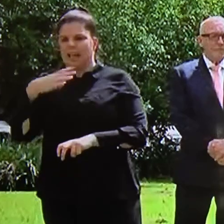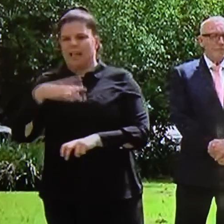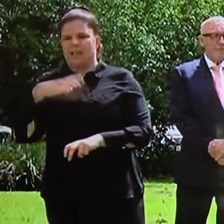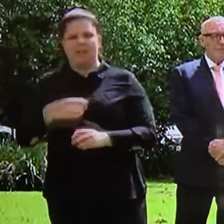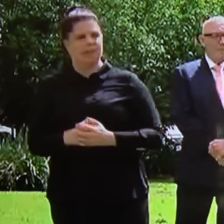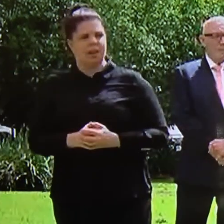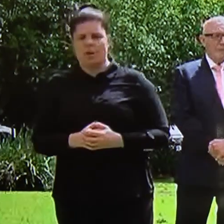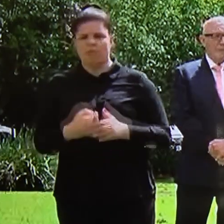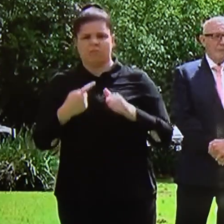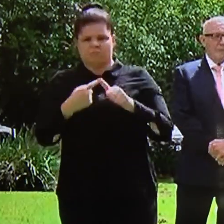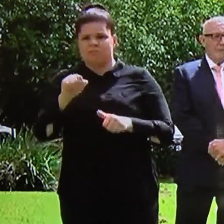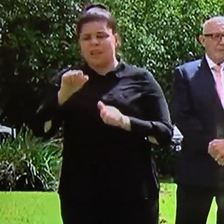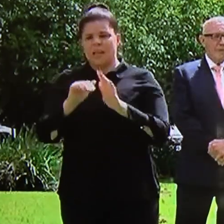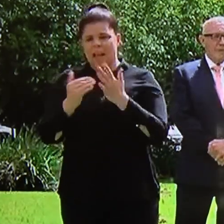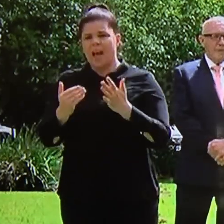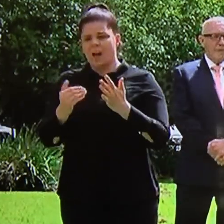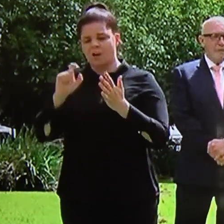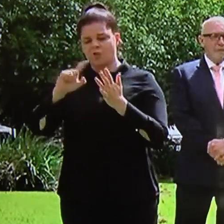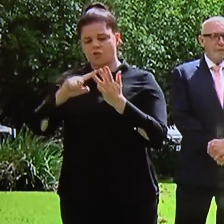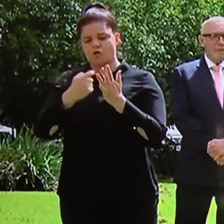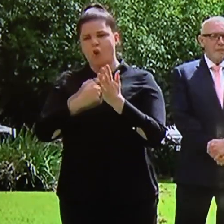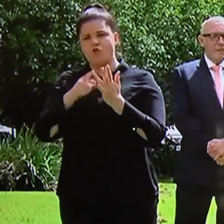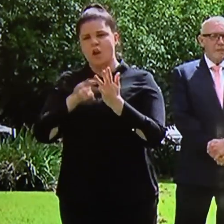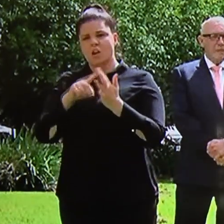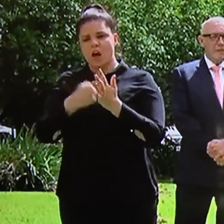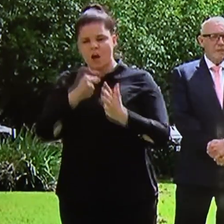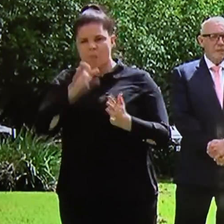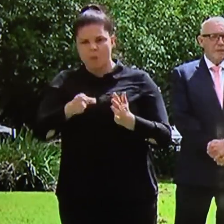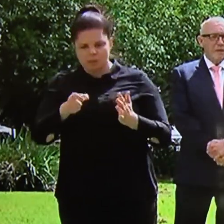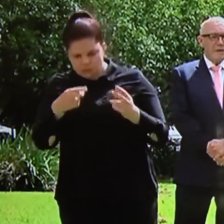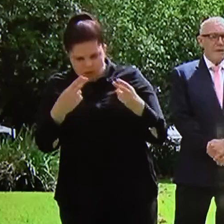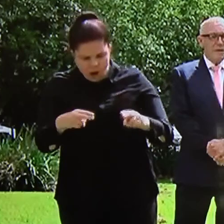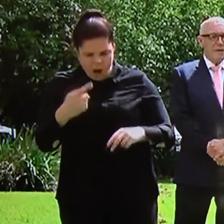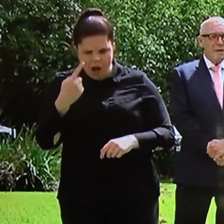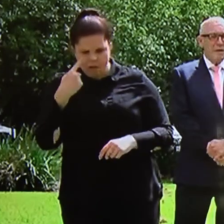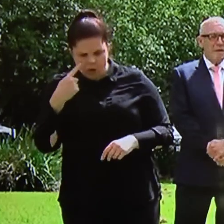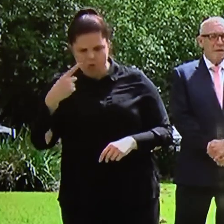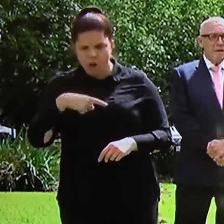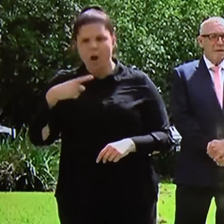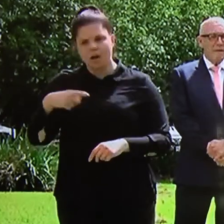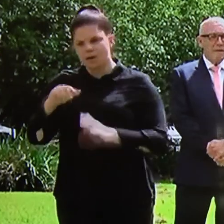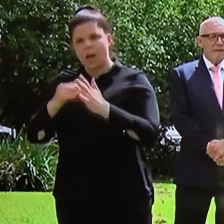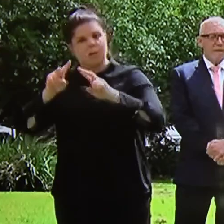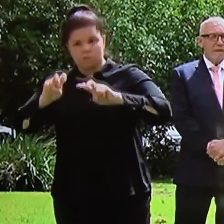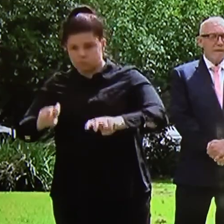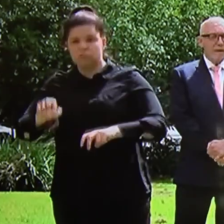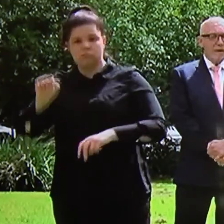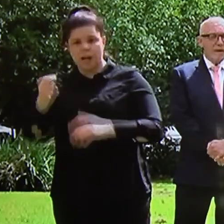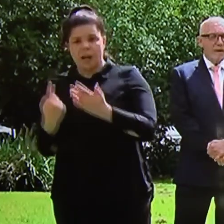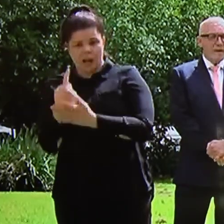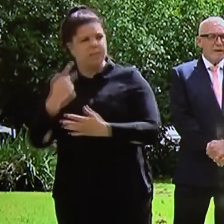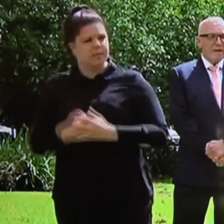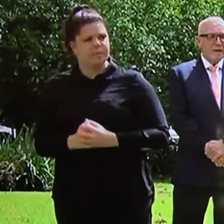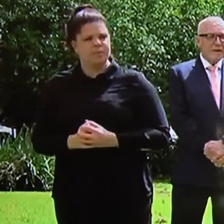now because the coroner is looking at those issues, and that would be looking at both issues. I think that it's obviously